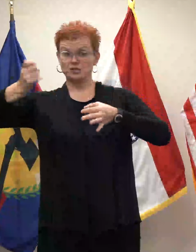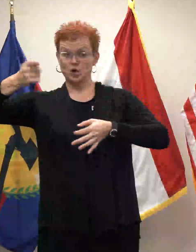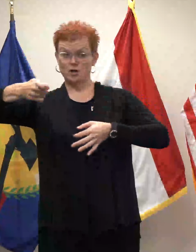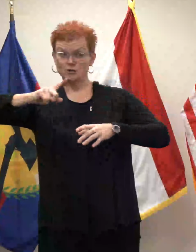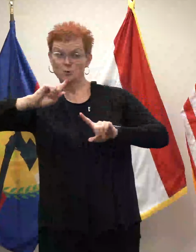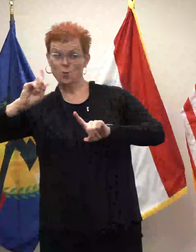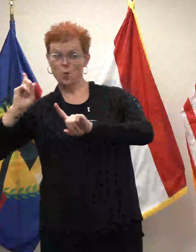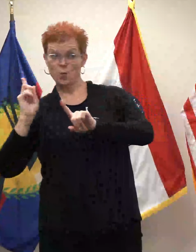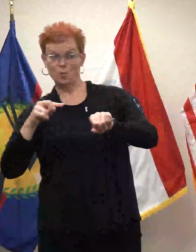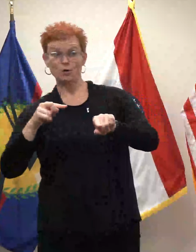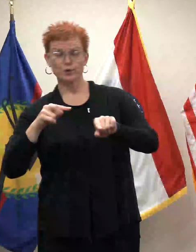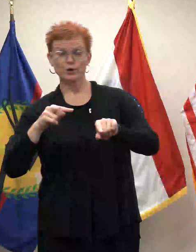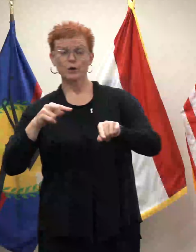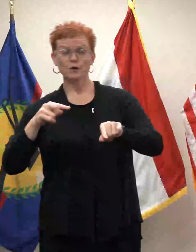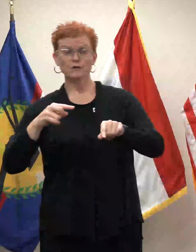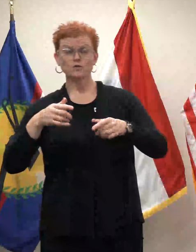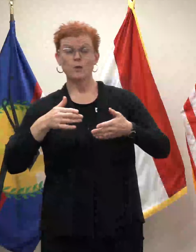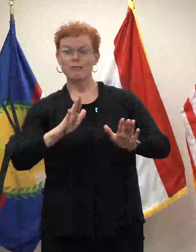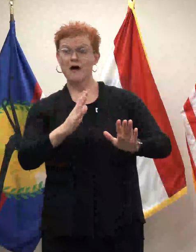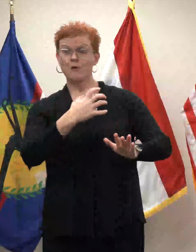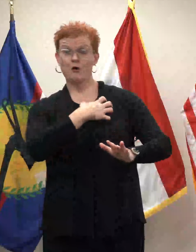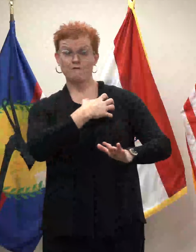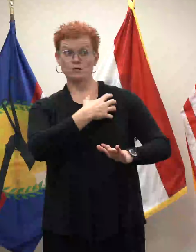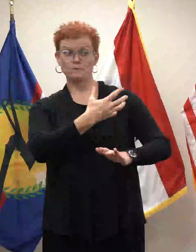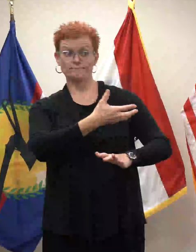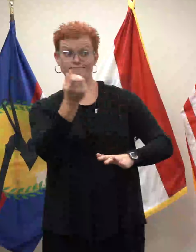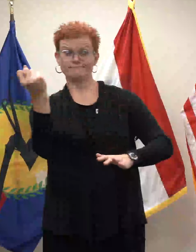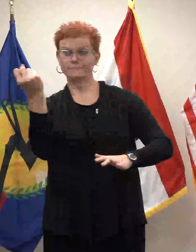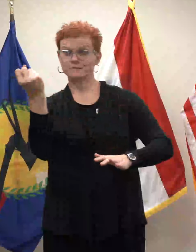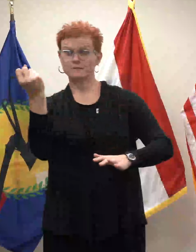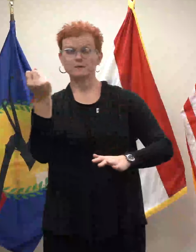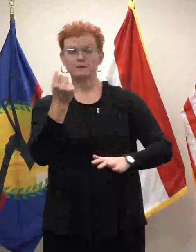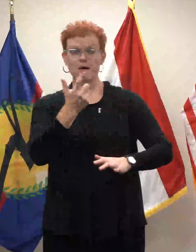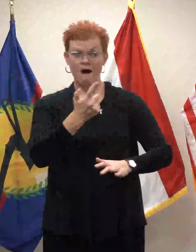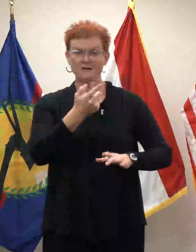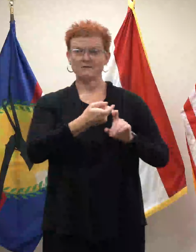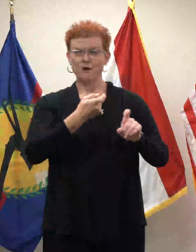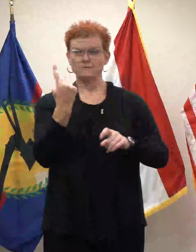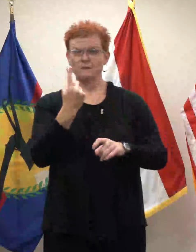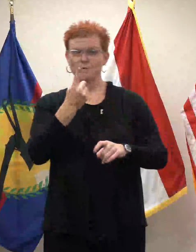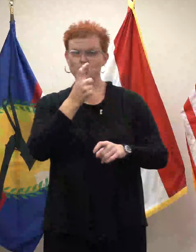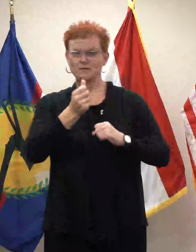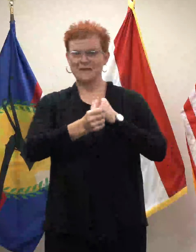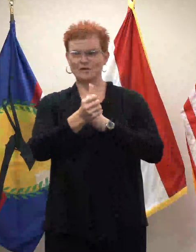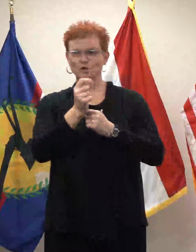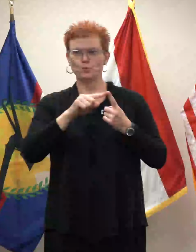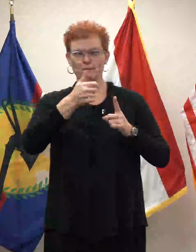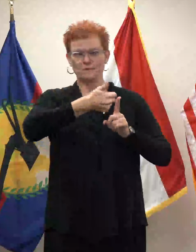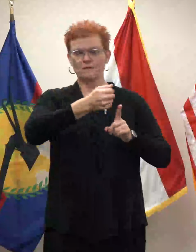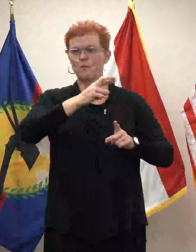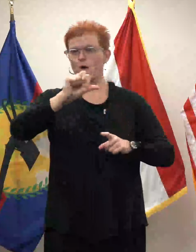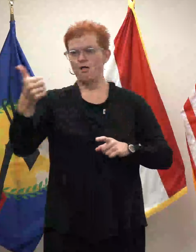order to allow law enforcement to remove a gun or guns from someone who is a danger to themselves or